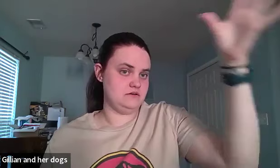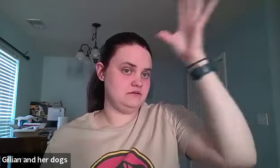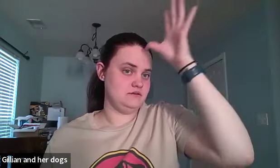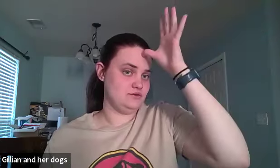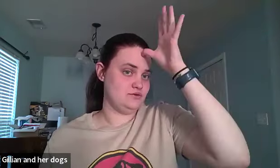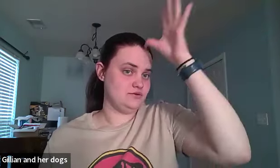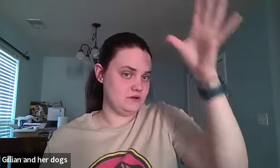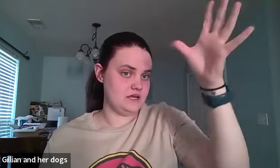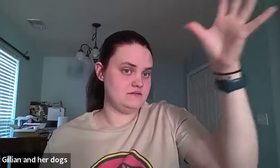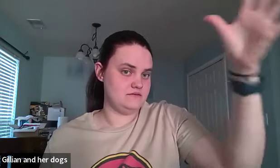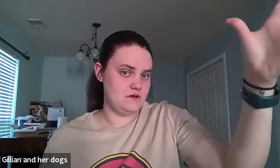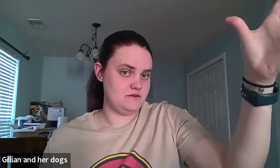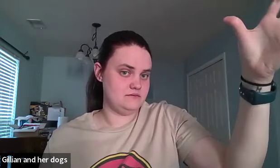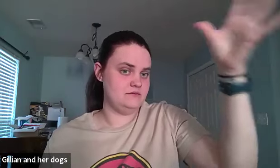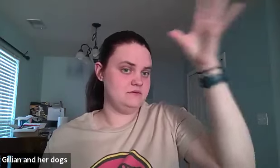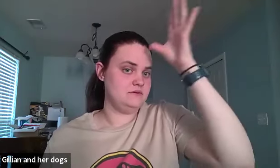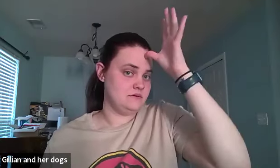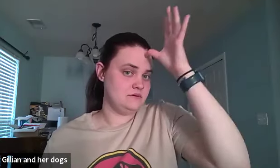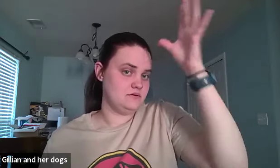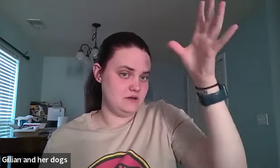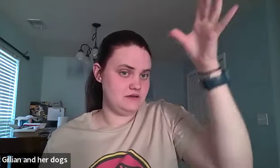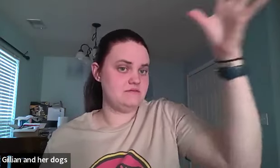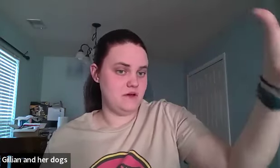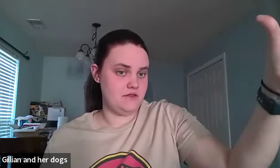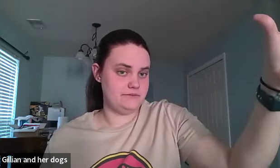Grandfather, grandfather, grandfather.